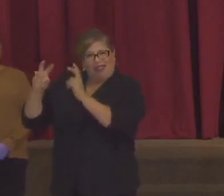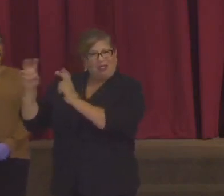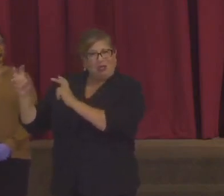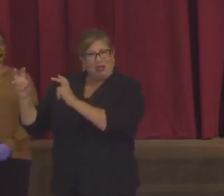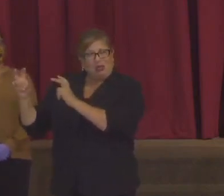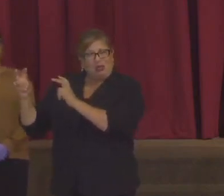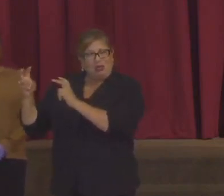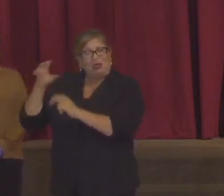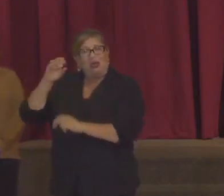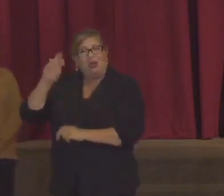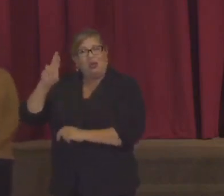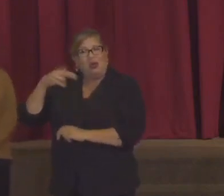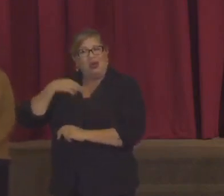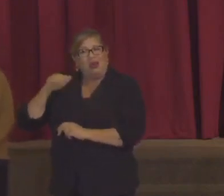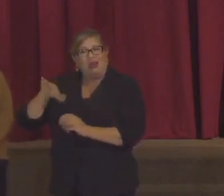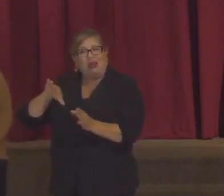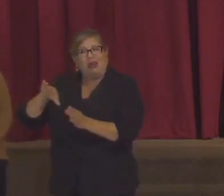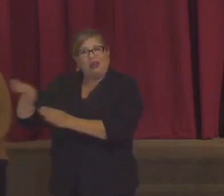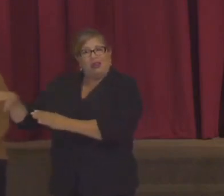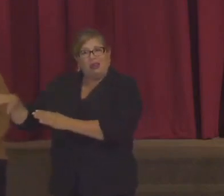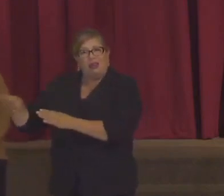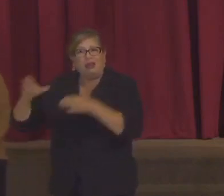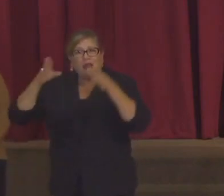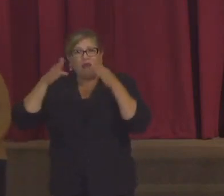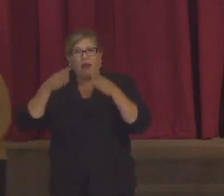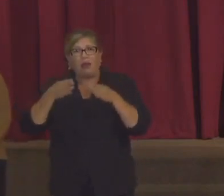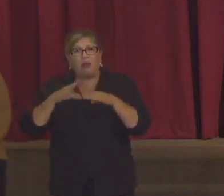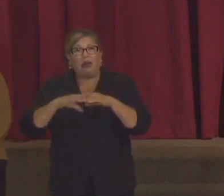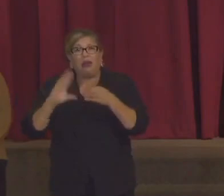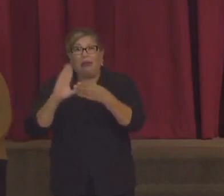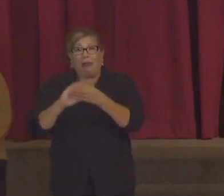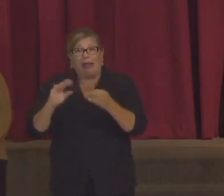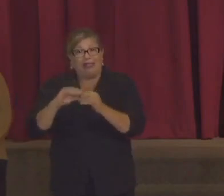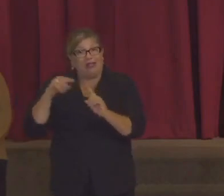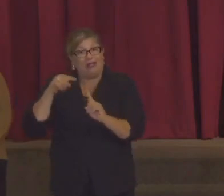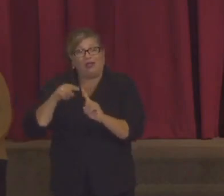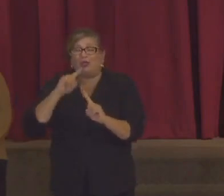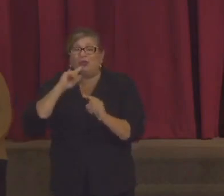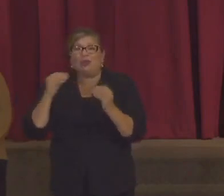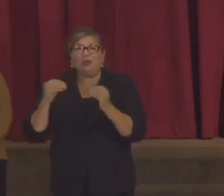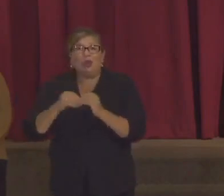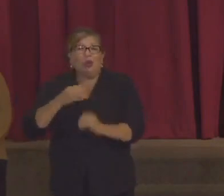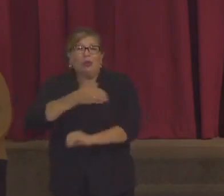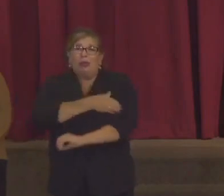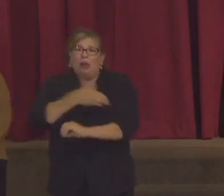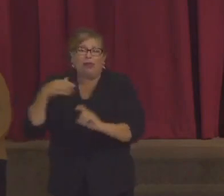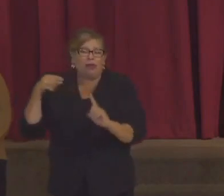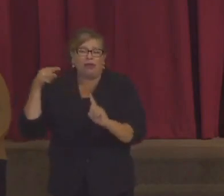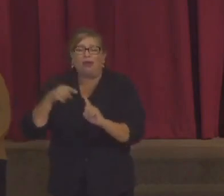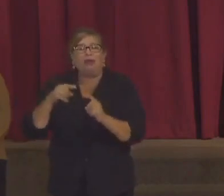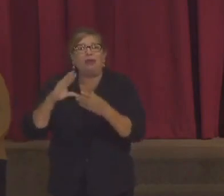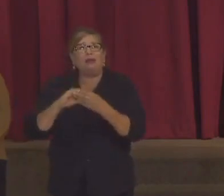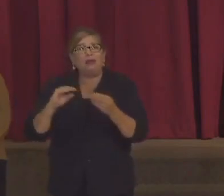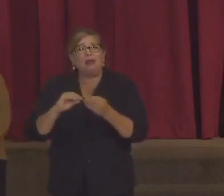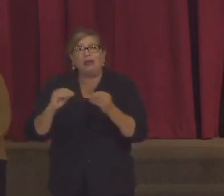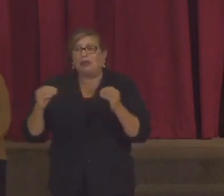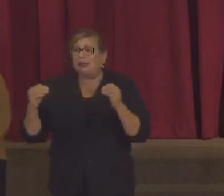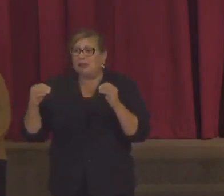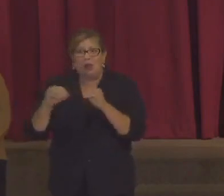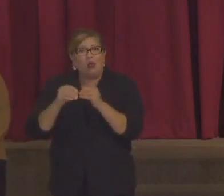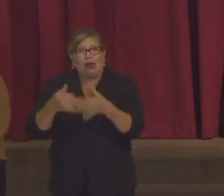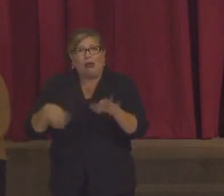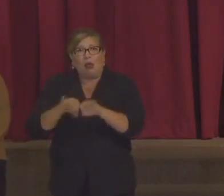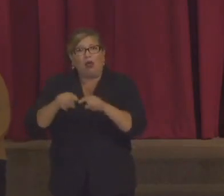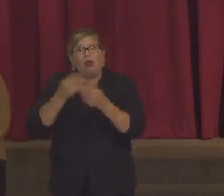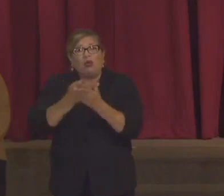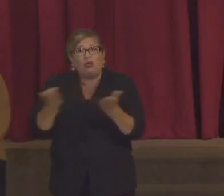Or I can choose to focus a message that I think is so much more powerful, and I hope more residents, people watching,